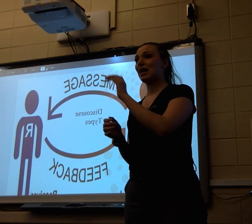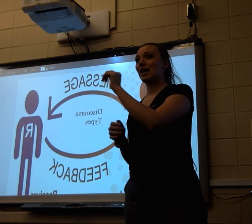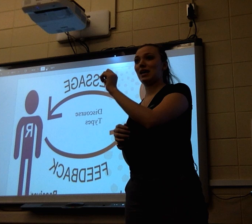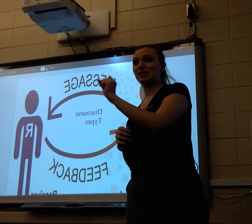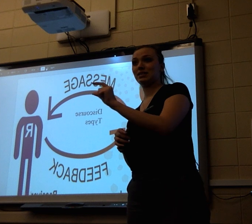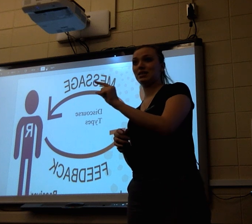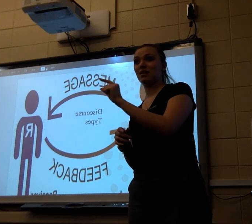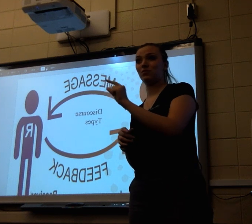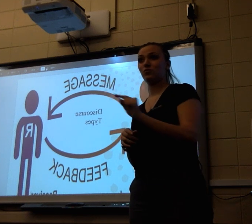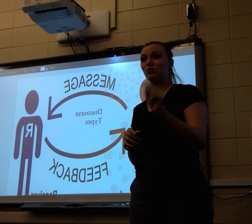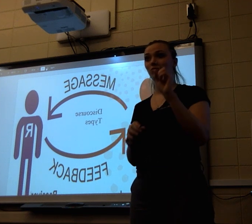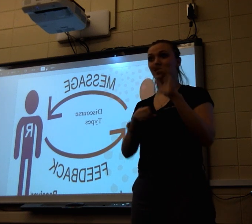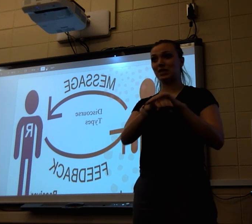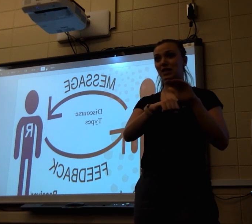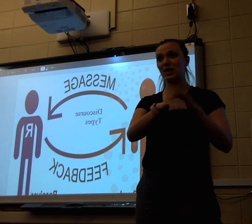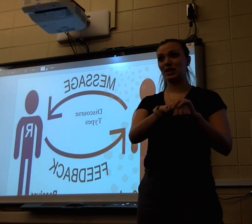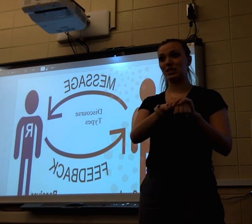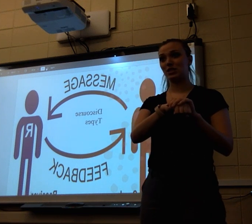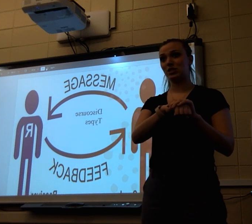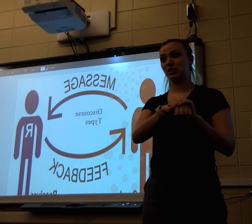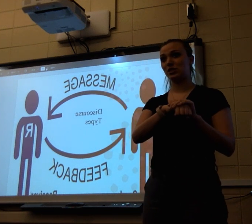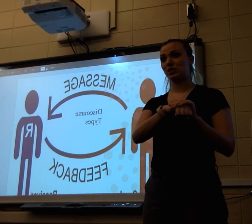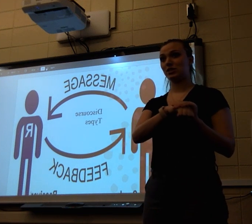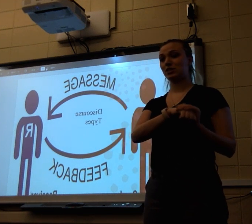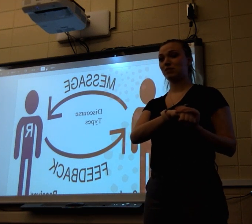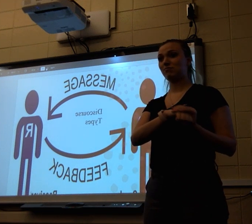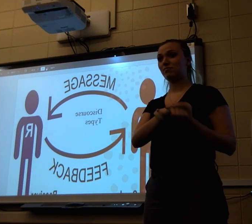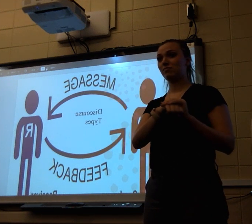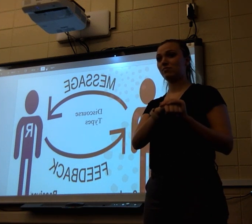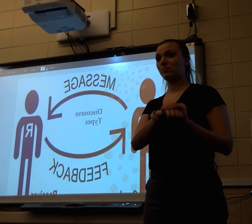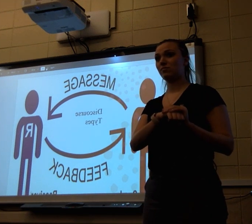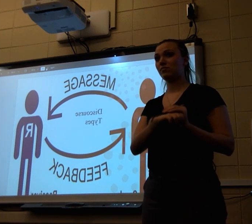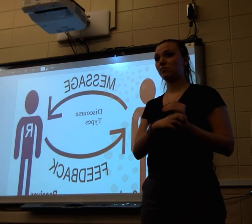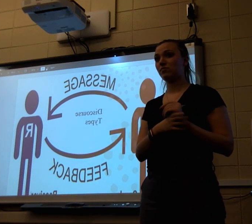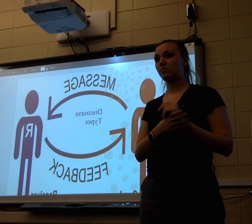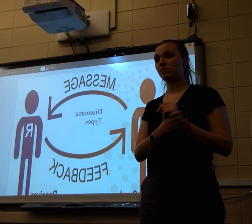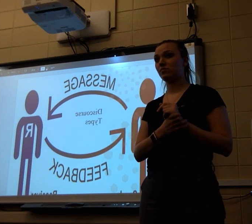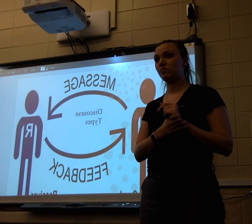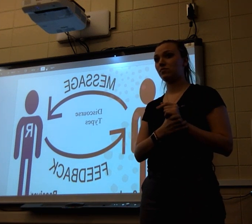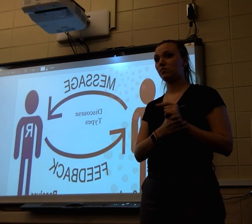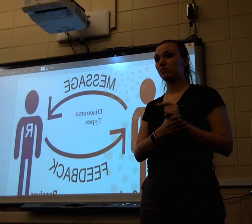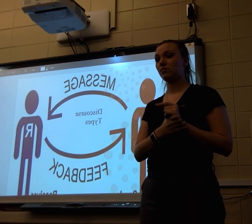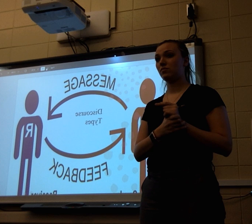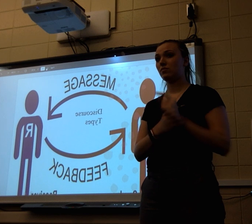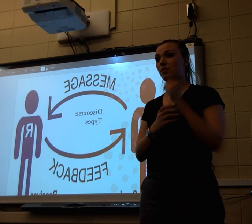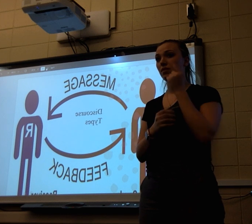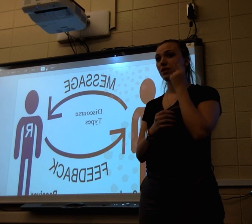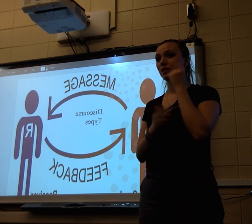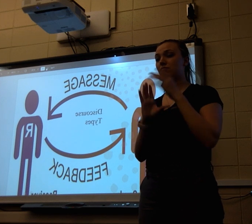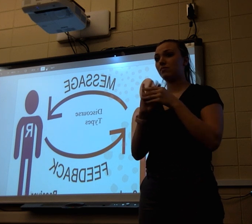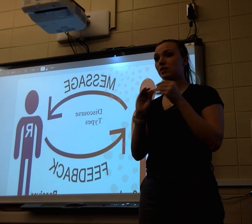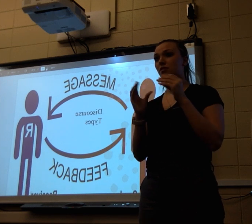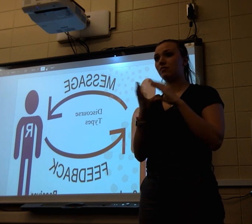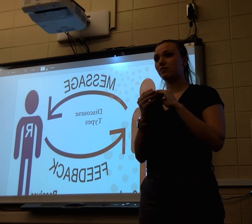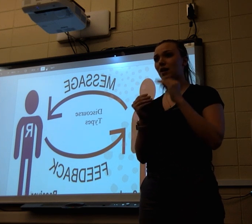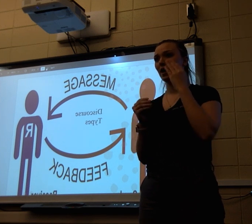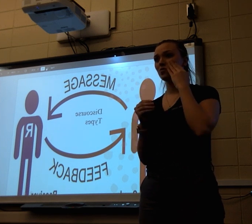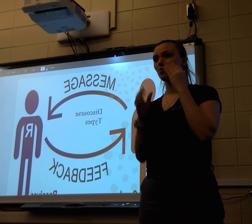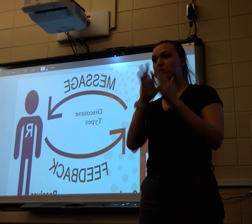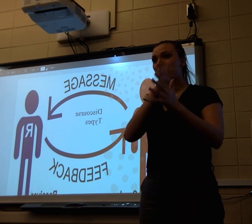native users do in communication? Well, what I'm thinking for narrative is a lot of it's past tense, but sometimes they'll break and go into the present